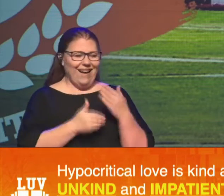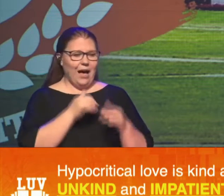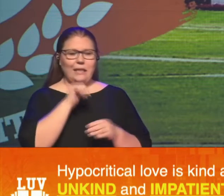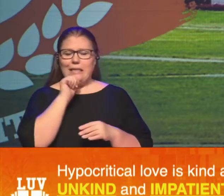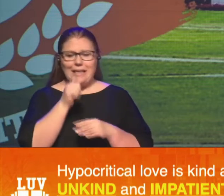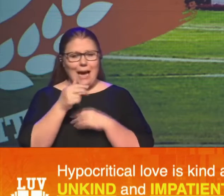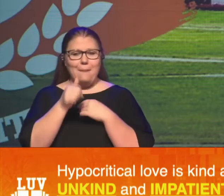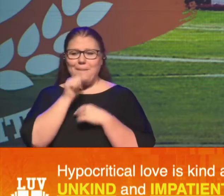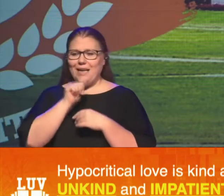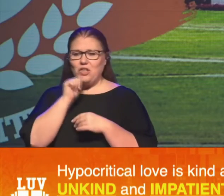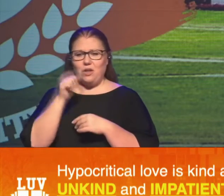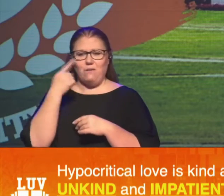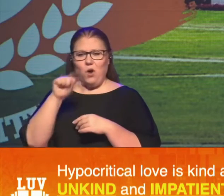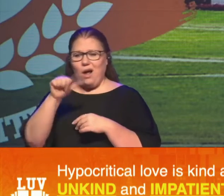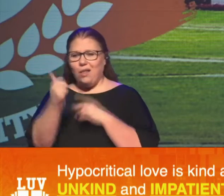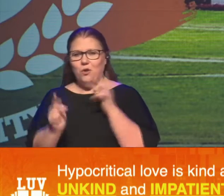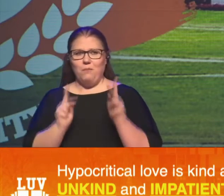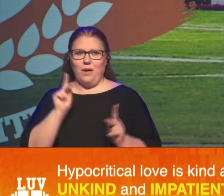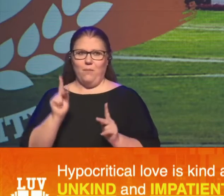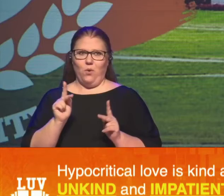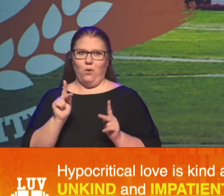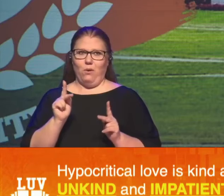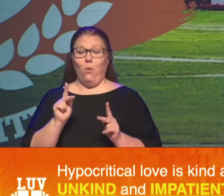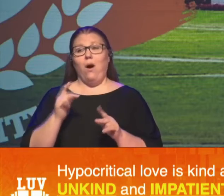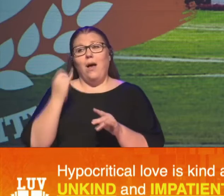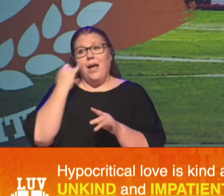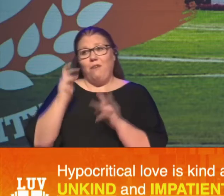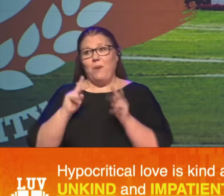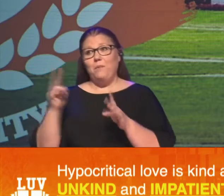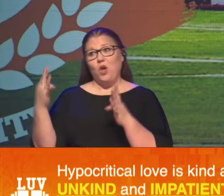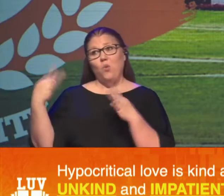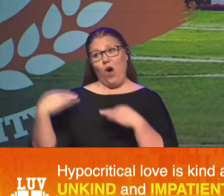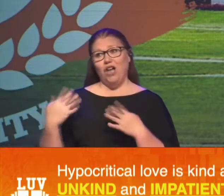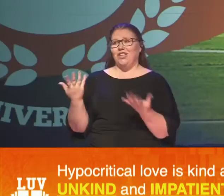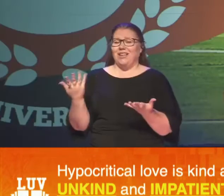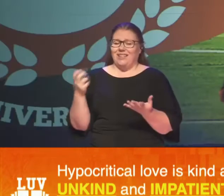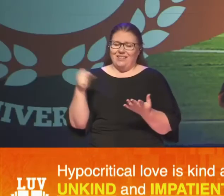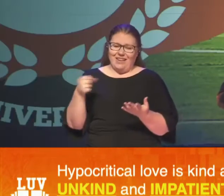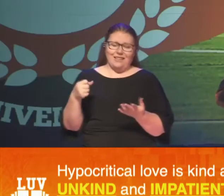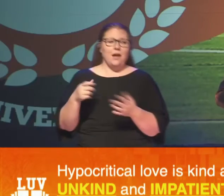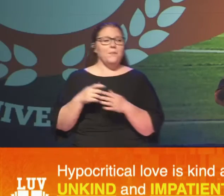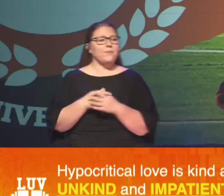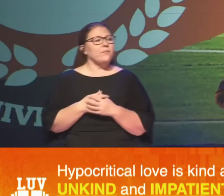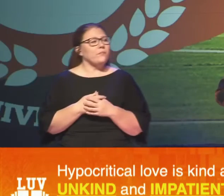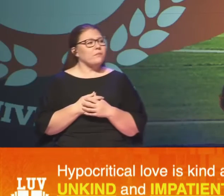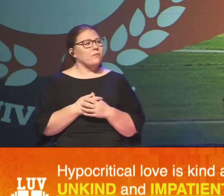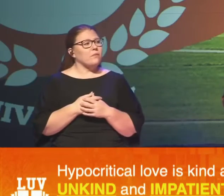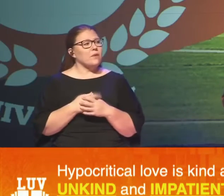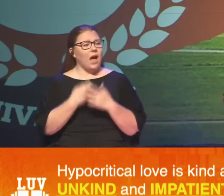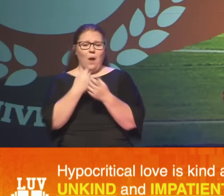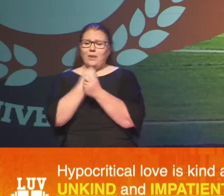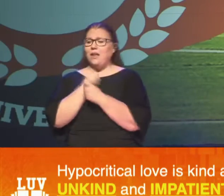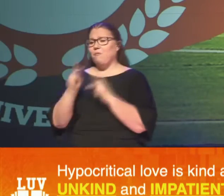others, unless people are watching. Right? Hypocritical love says, I'll love the people that are easy to love. I'll be patient with the